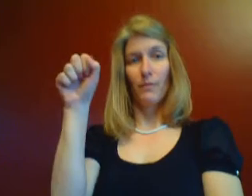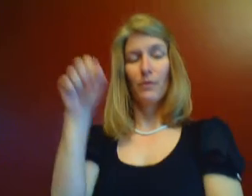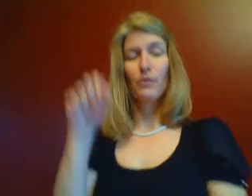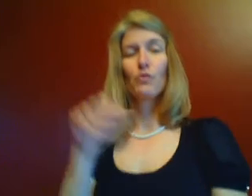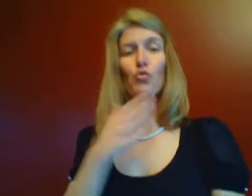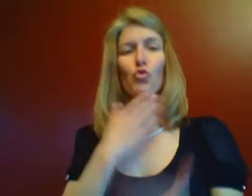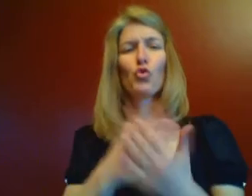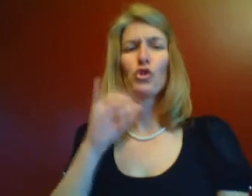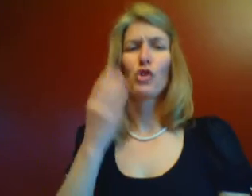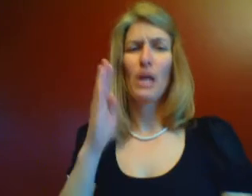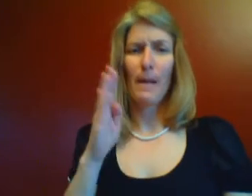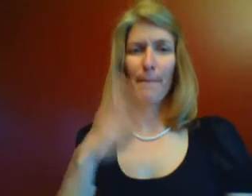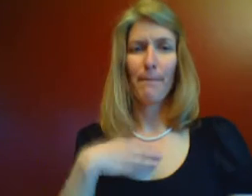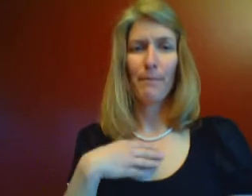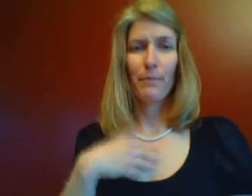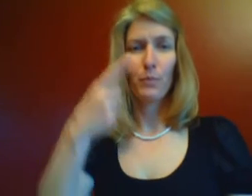Goldilocks and the Three Bears.